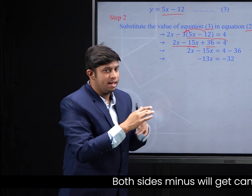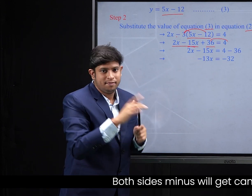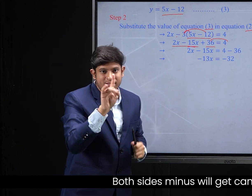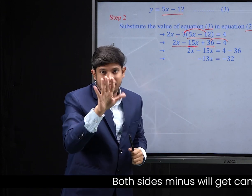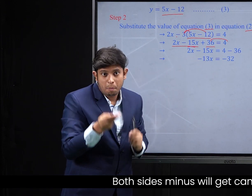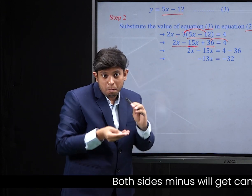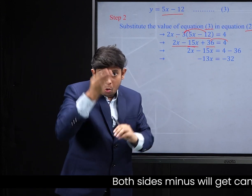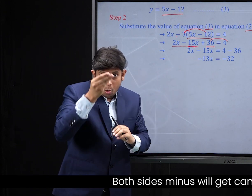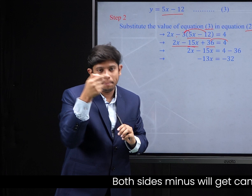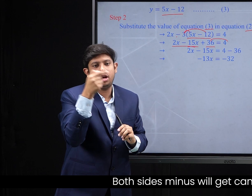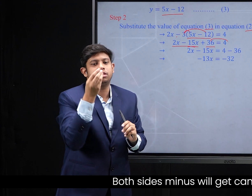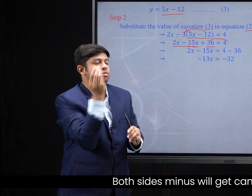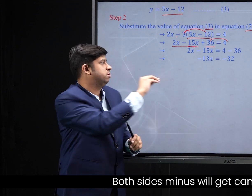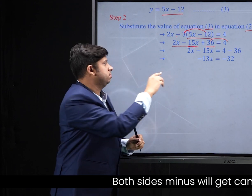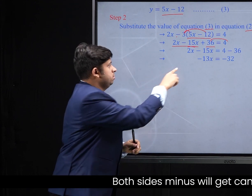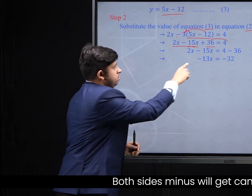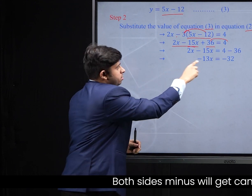Both sides minus will get cancelled.